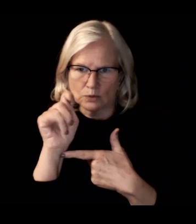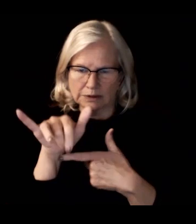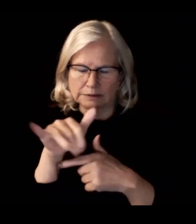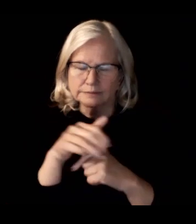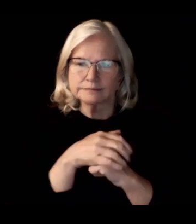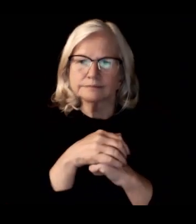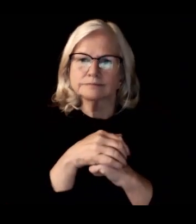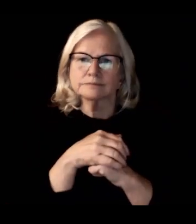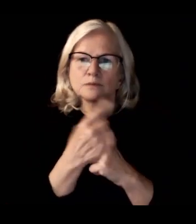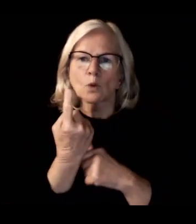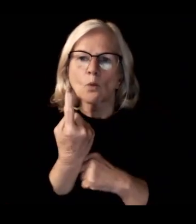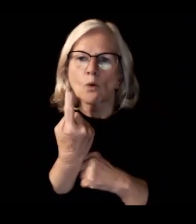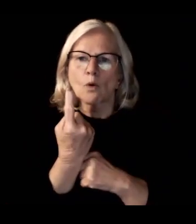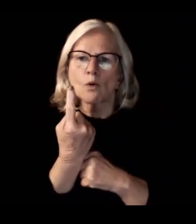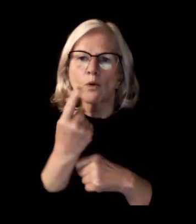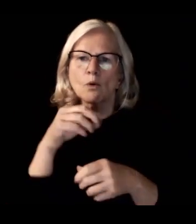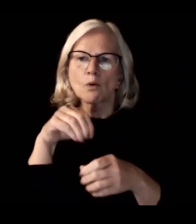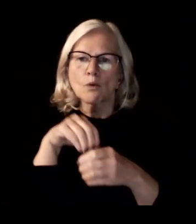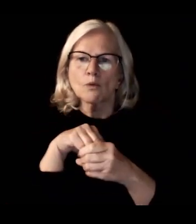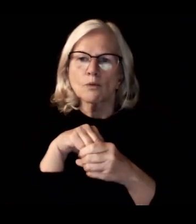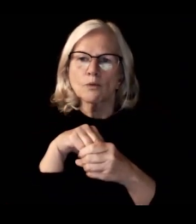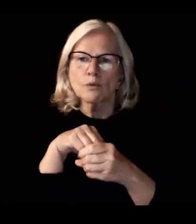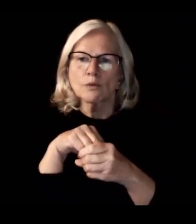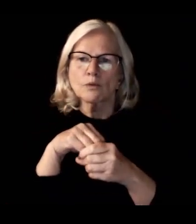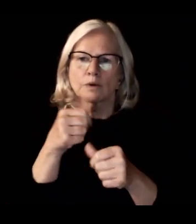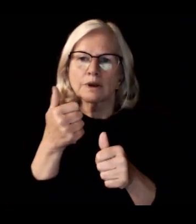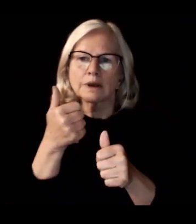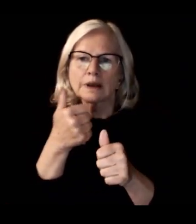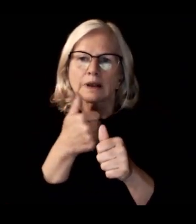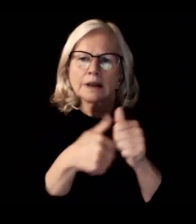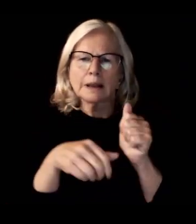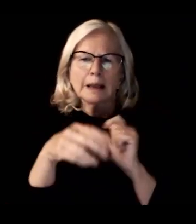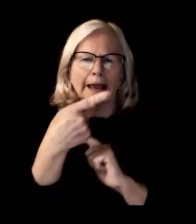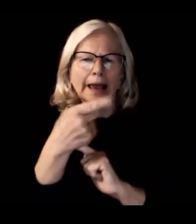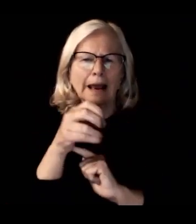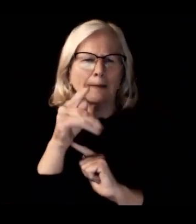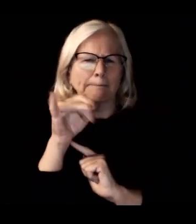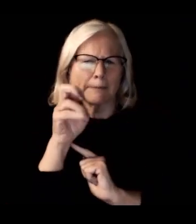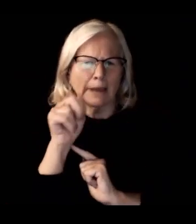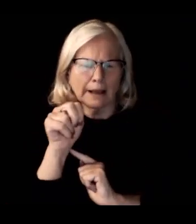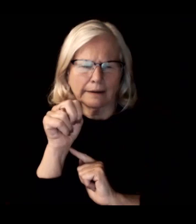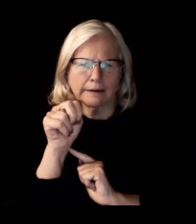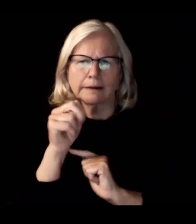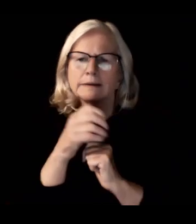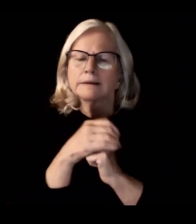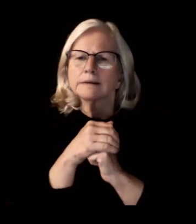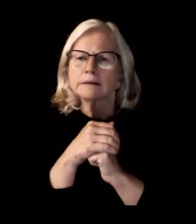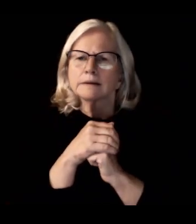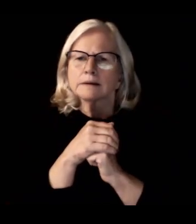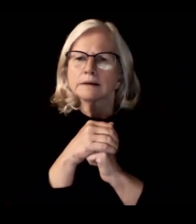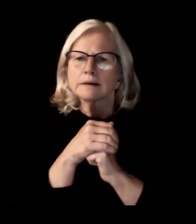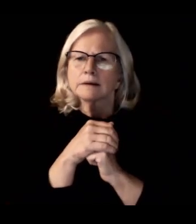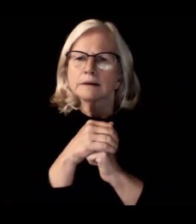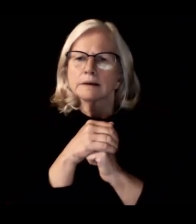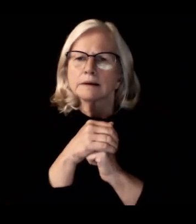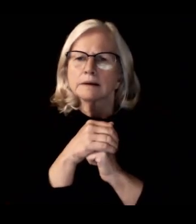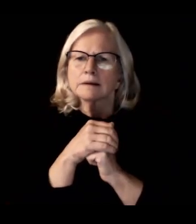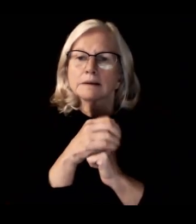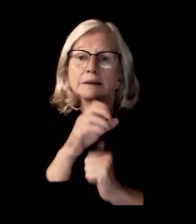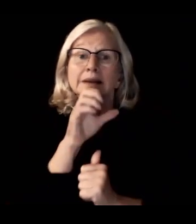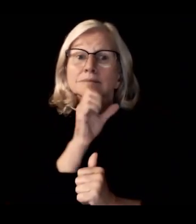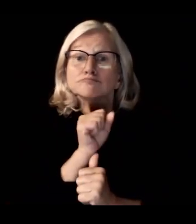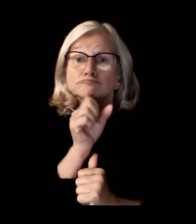individual in their hundreds, 4 in their 90s, 6 in their